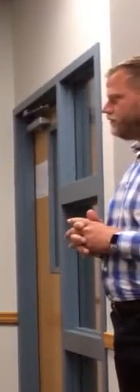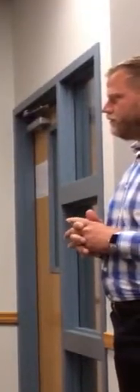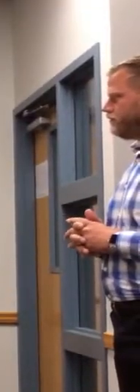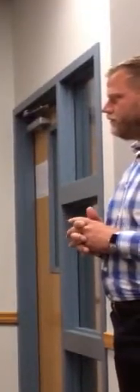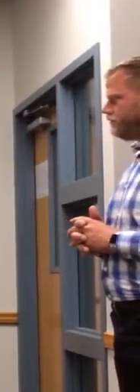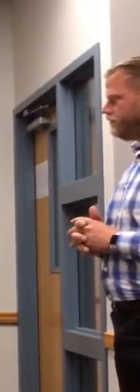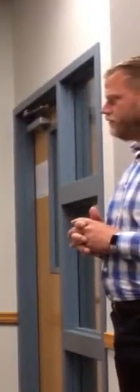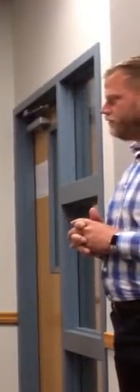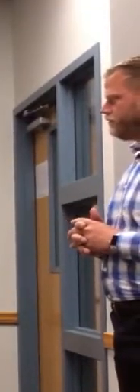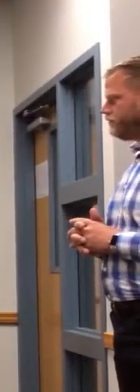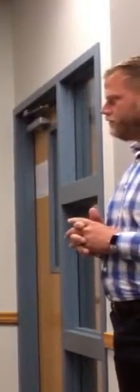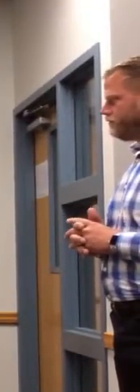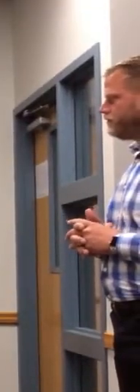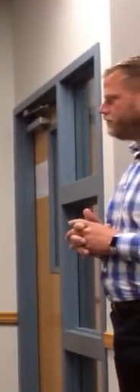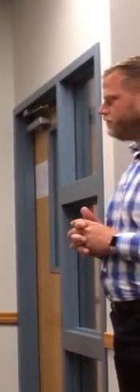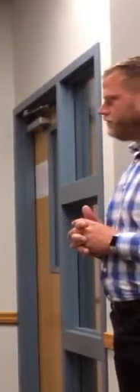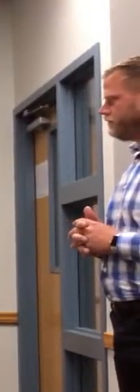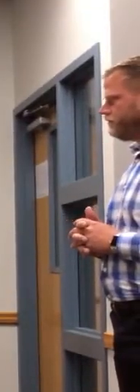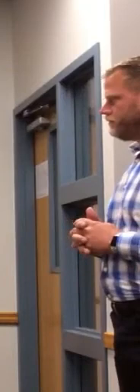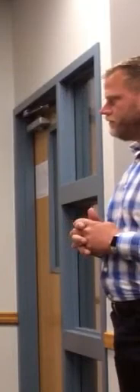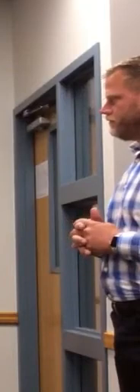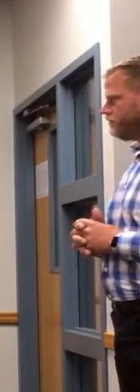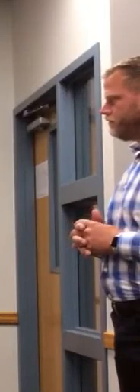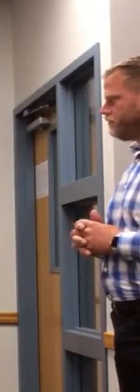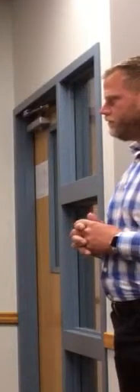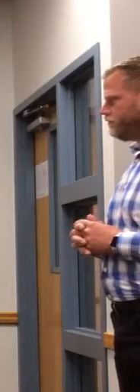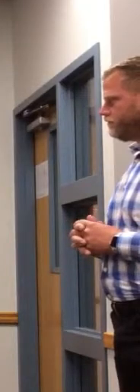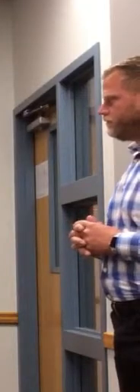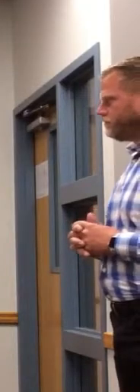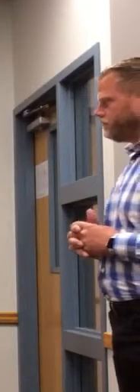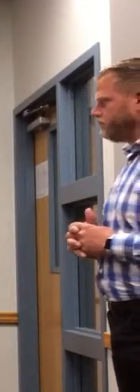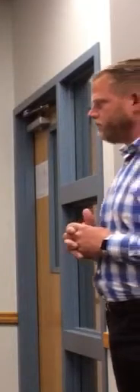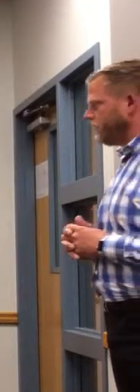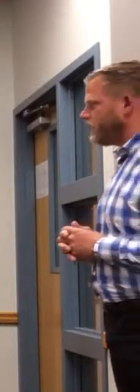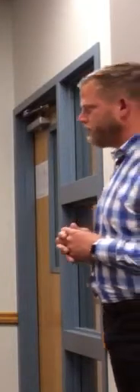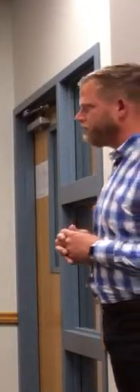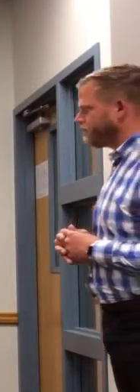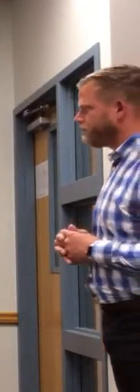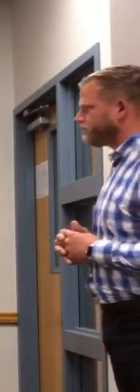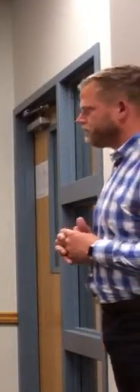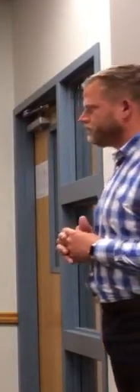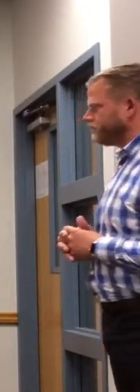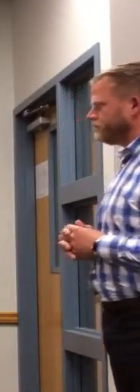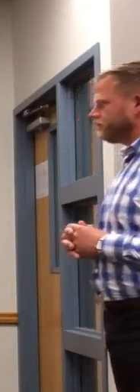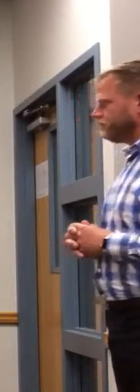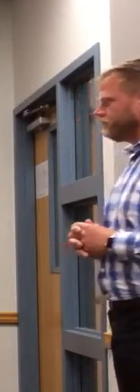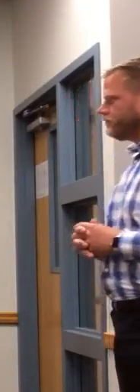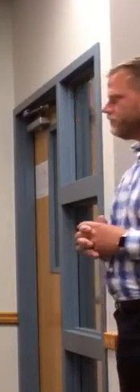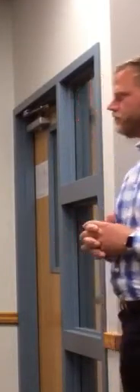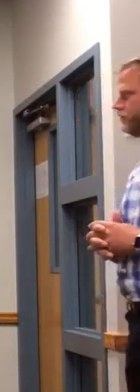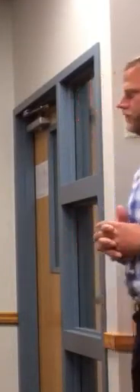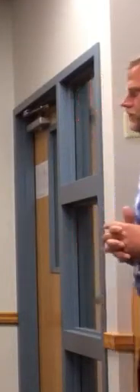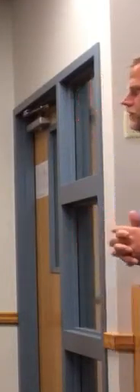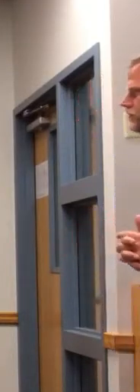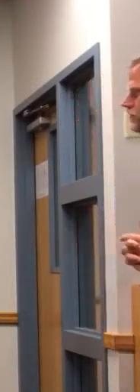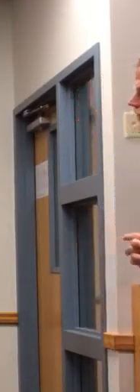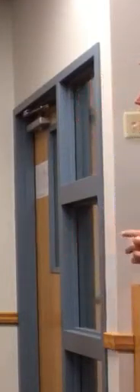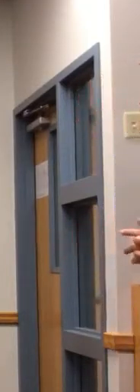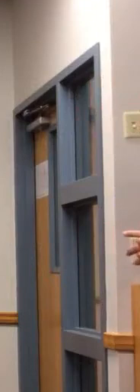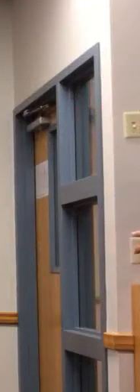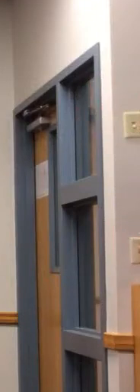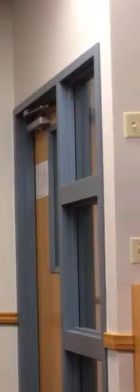and teamwork, and we want parent support for that too. Yeah. So the more information we can provide, the